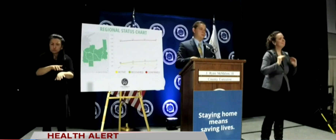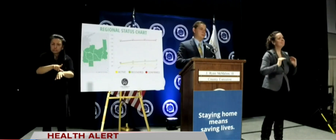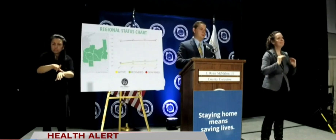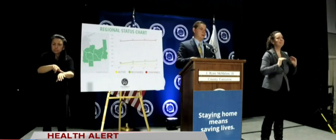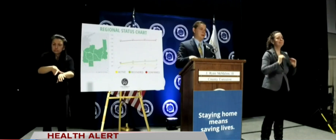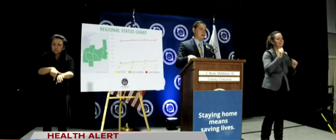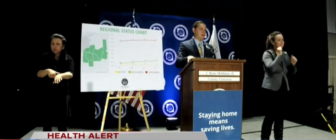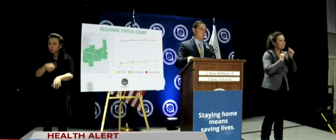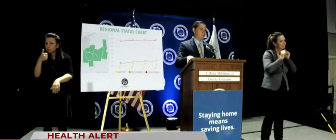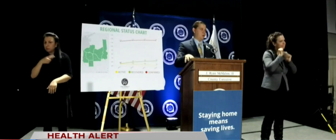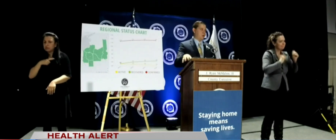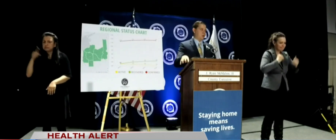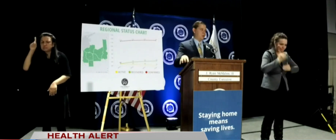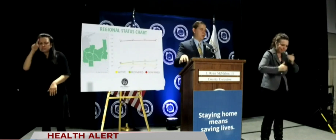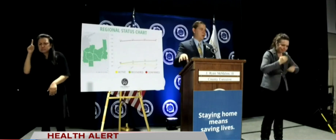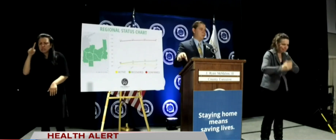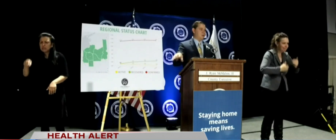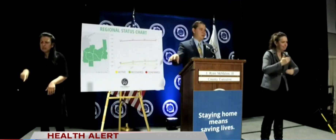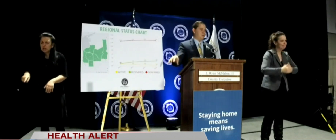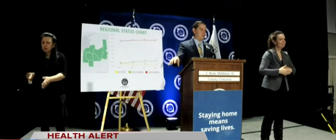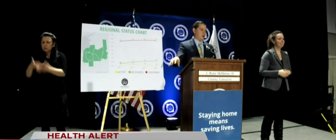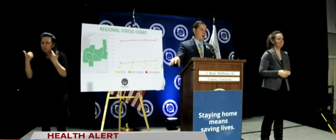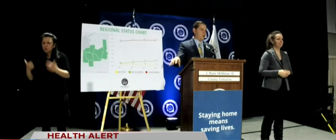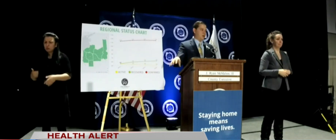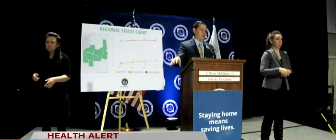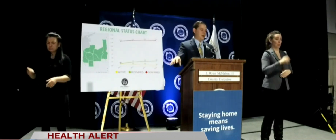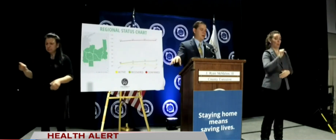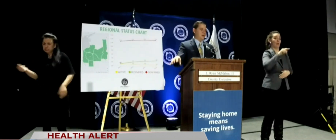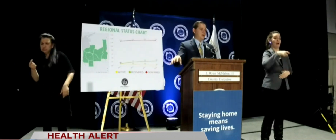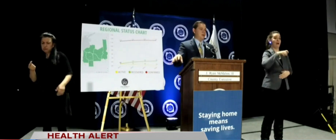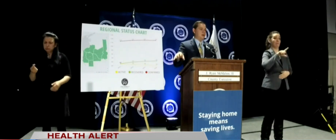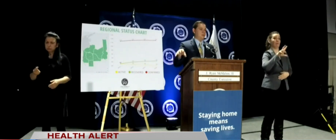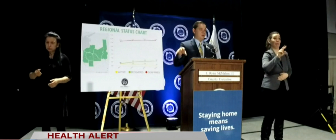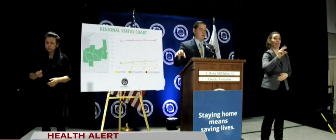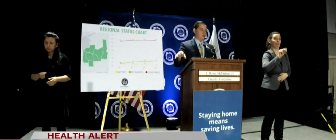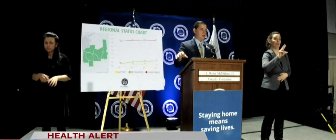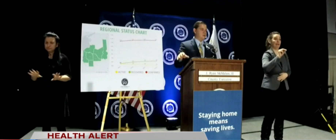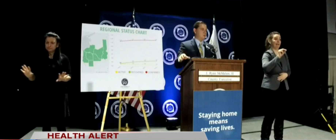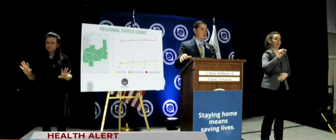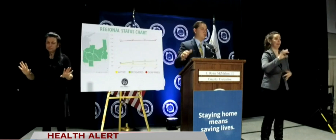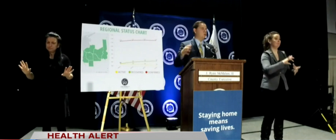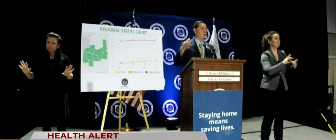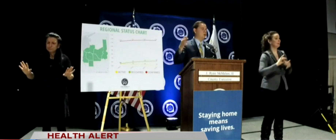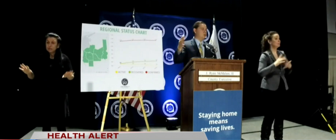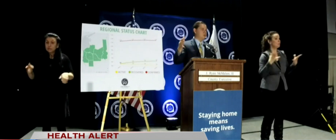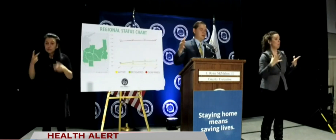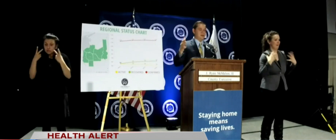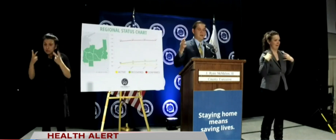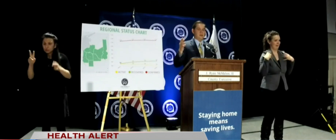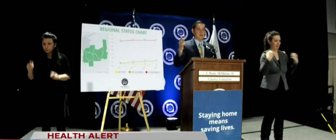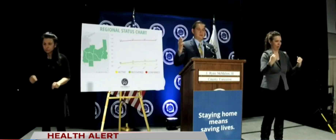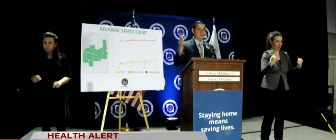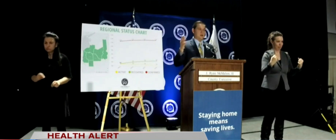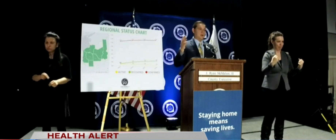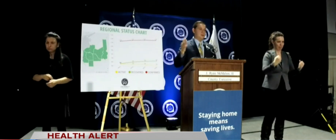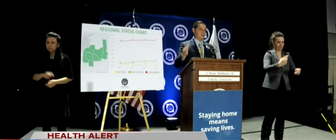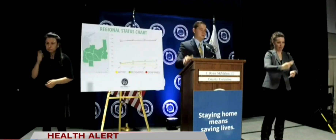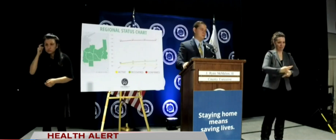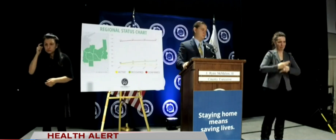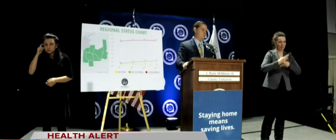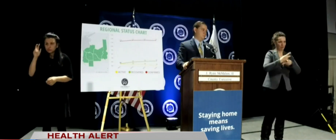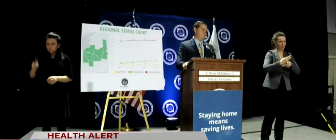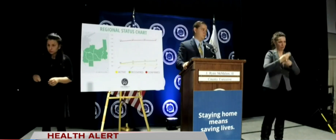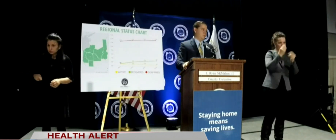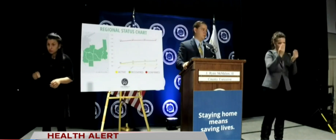balance on April 30th based off of our healthcare data. And if we have a good case to make, we go to the state. This is our